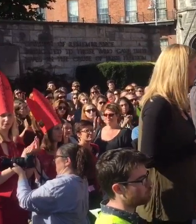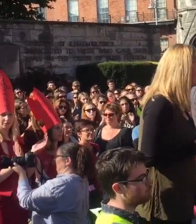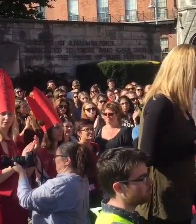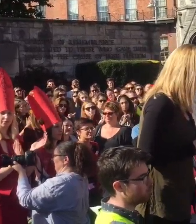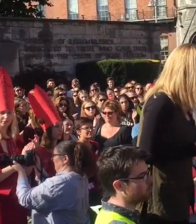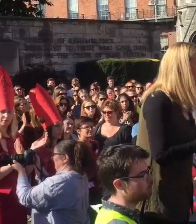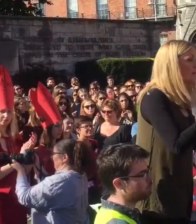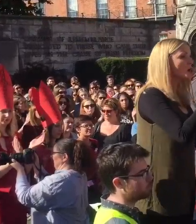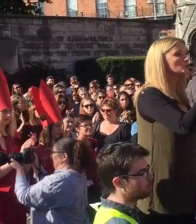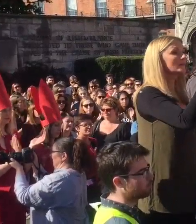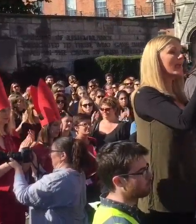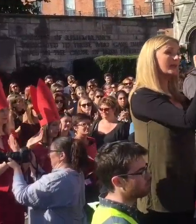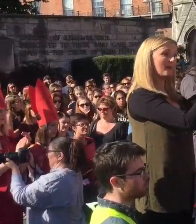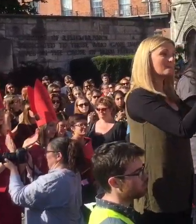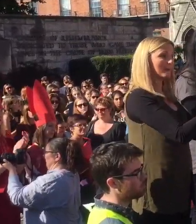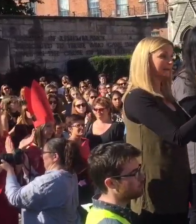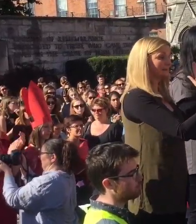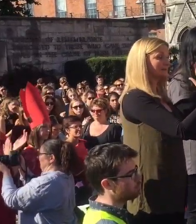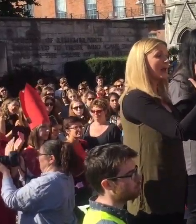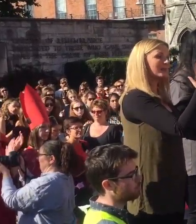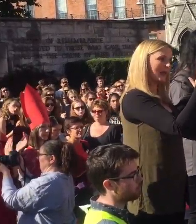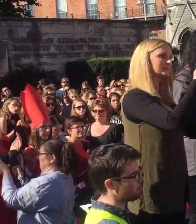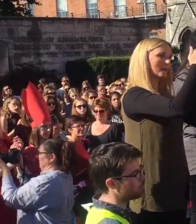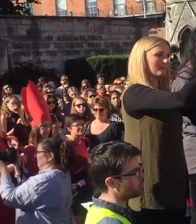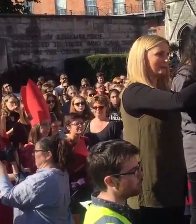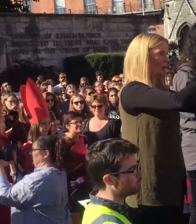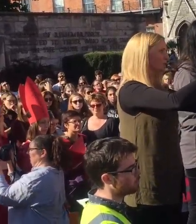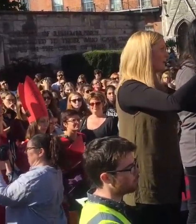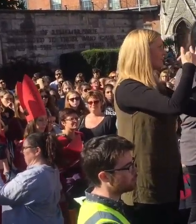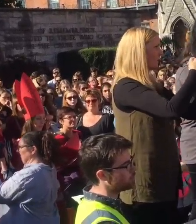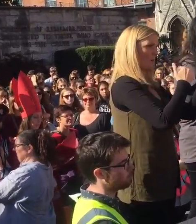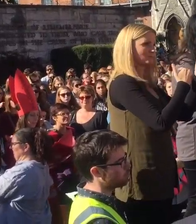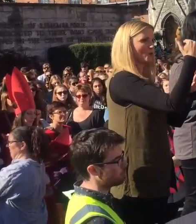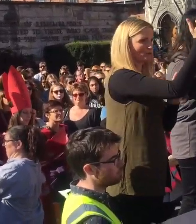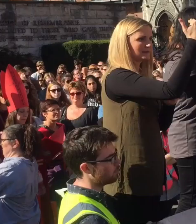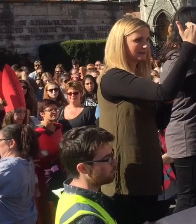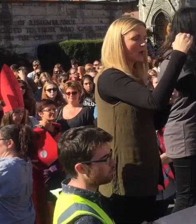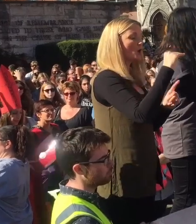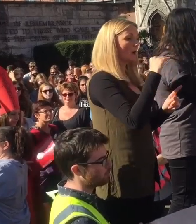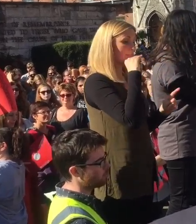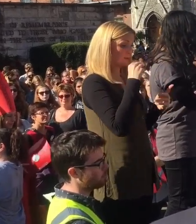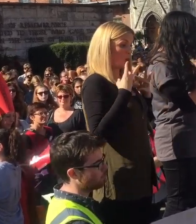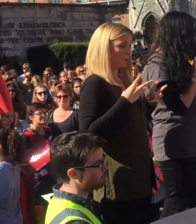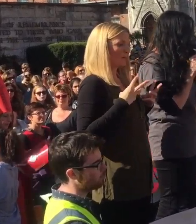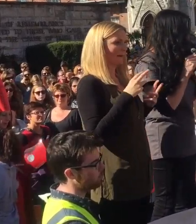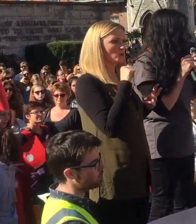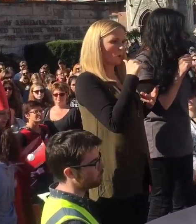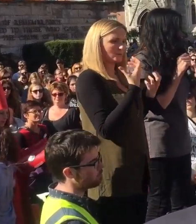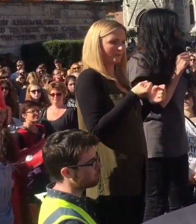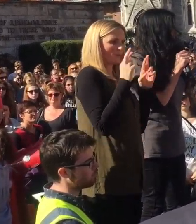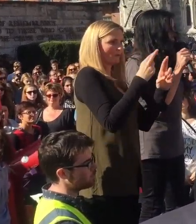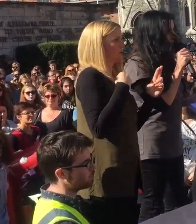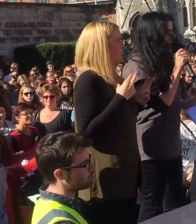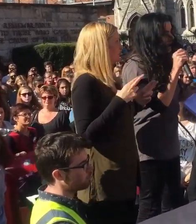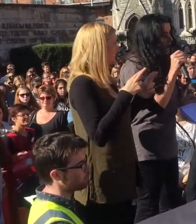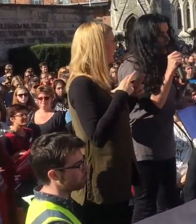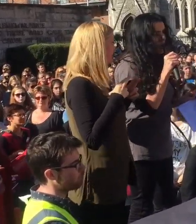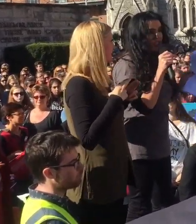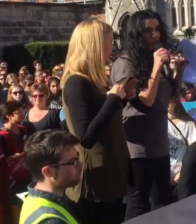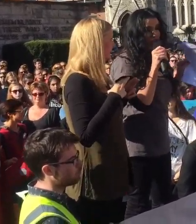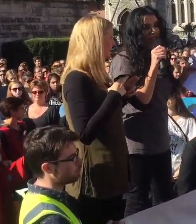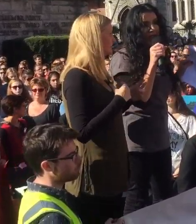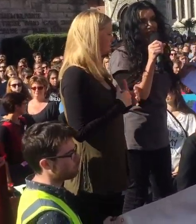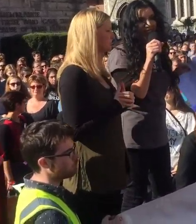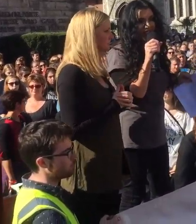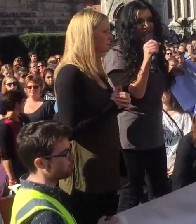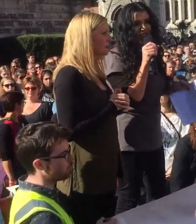The 8th Amendment that it stands is a barrier to progress. It denies women their rights and dignity, further